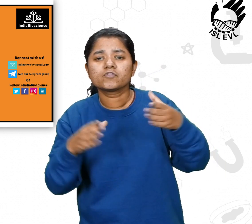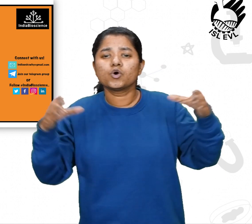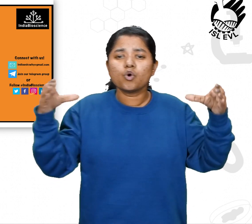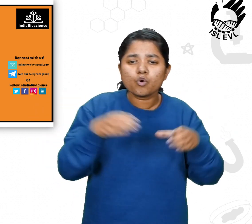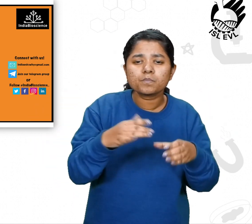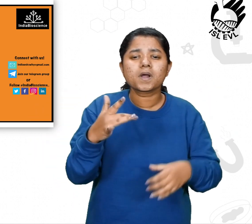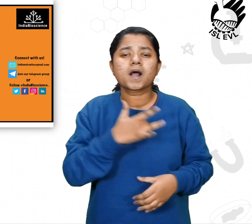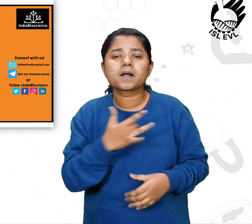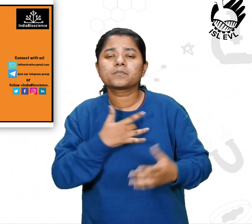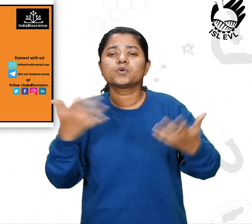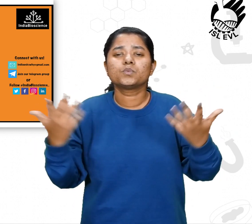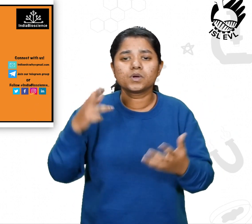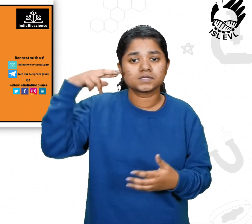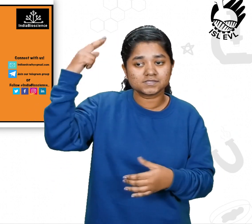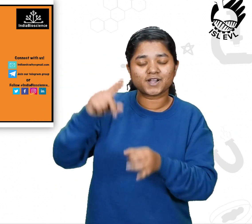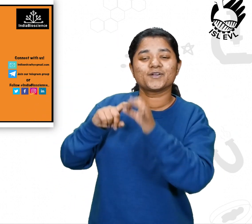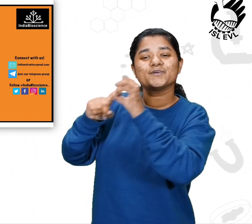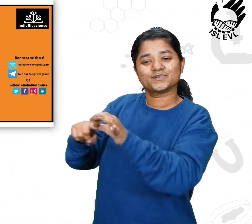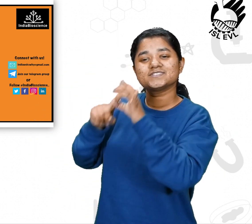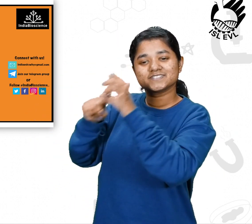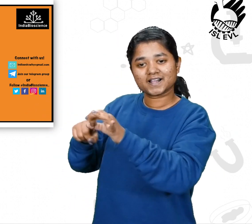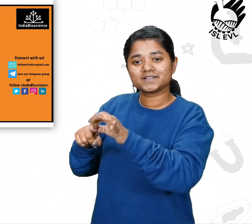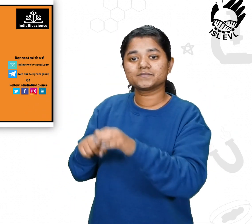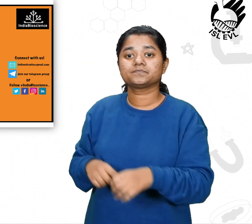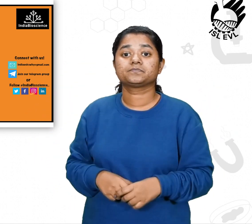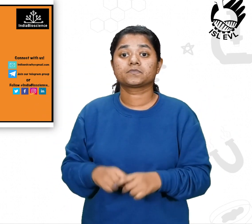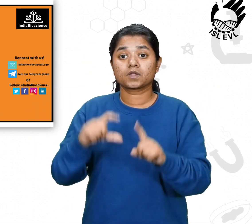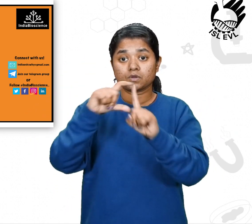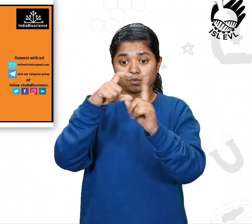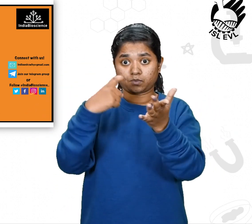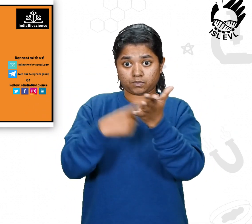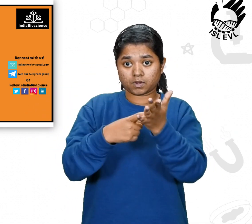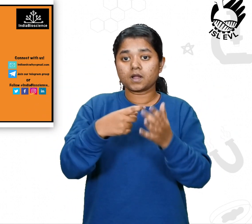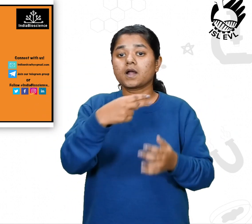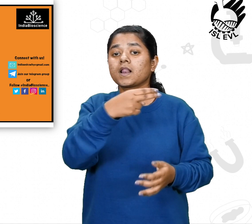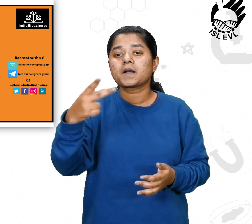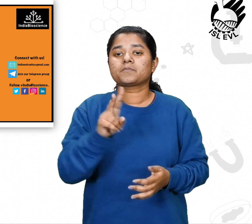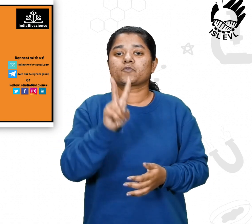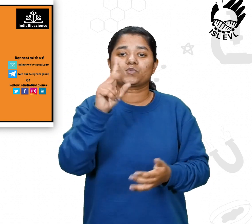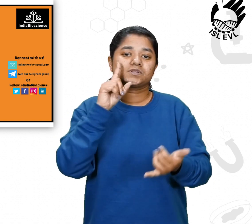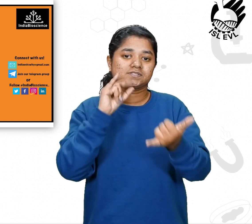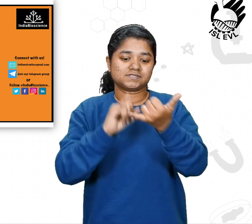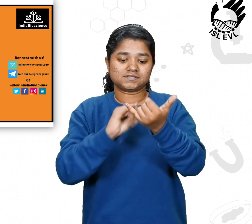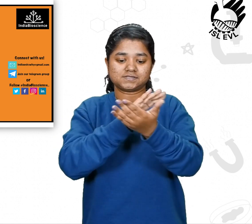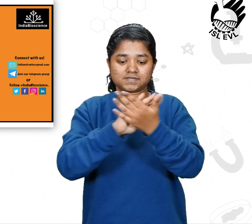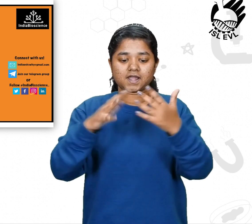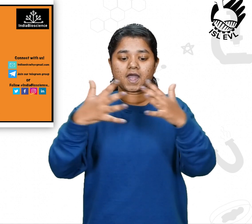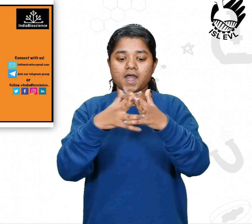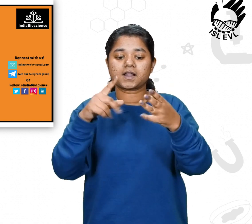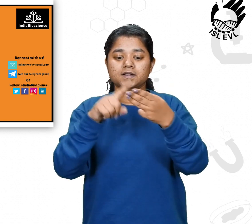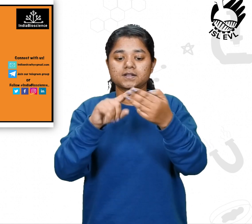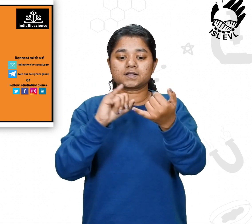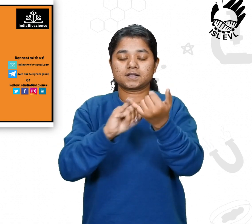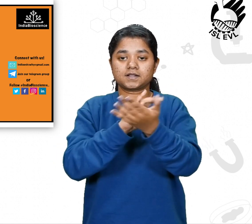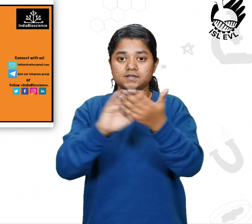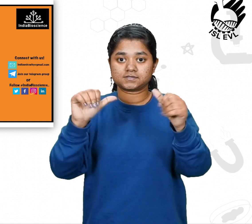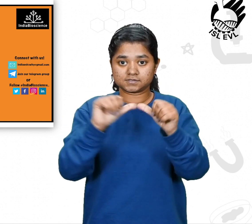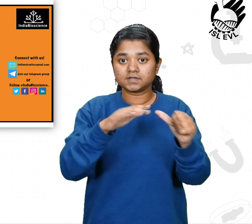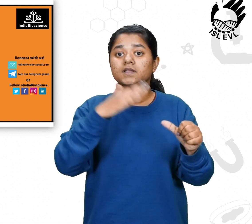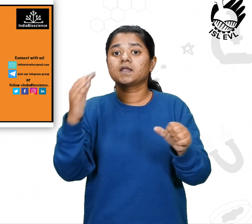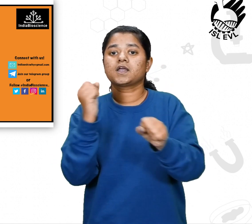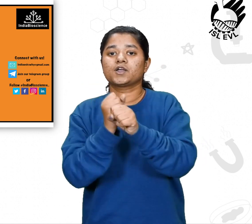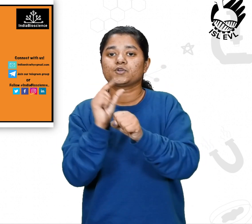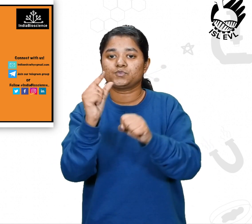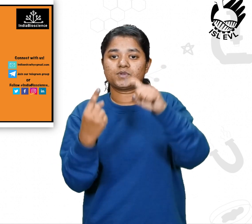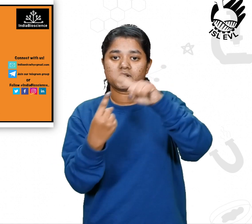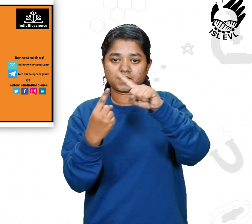and Jigyasa also get to hear from him about what it means to be a theoretical physicist and how